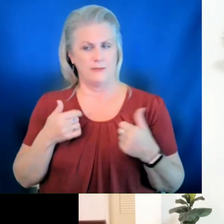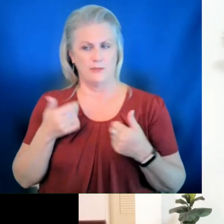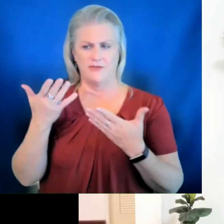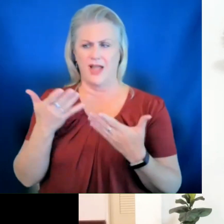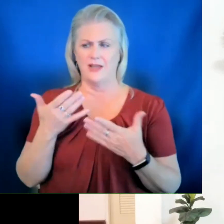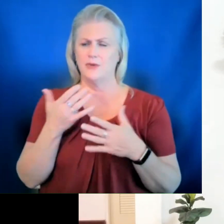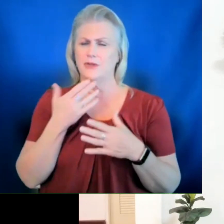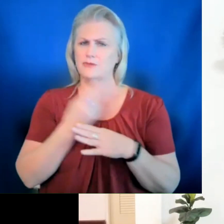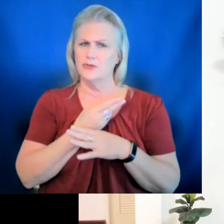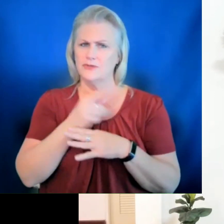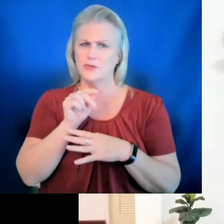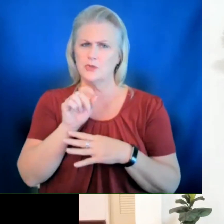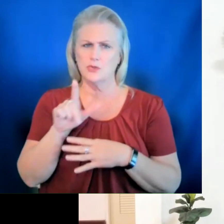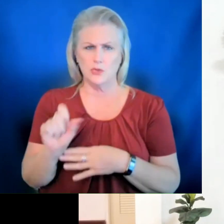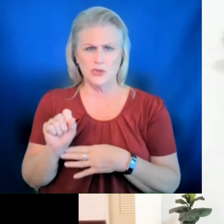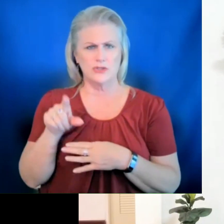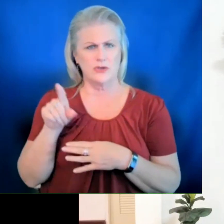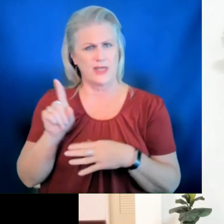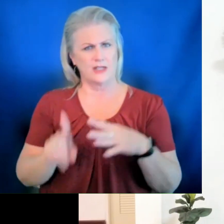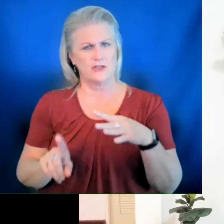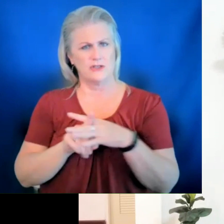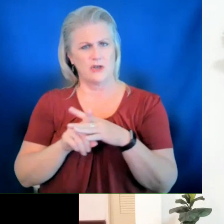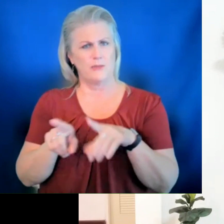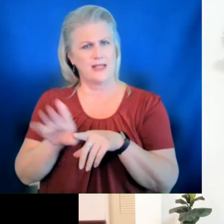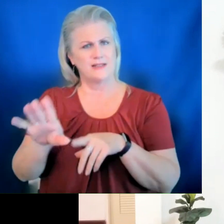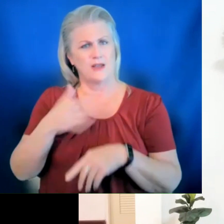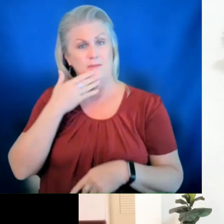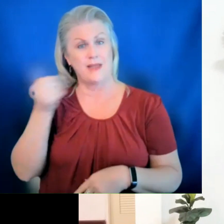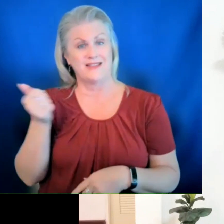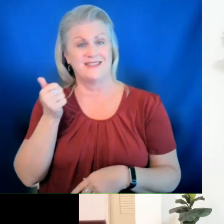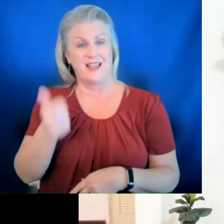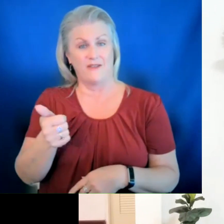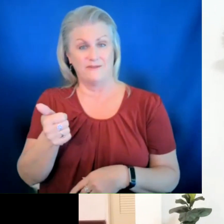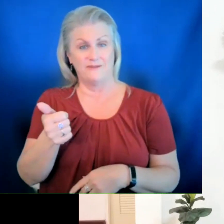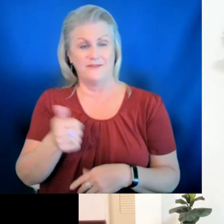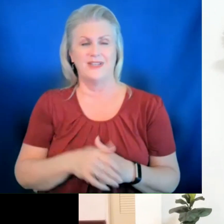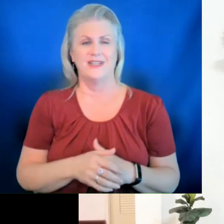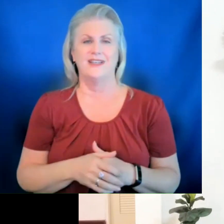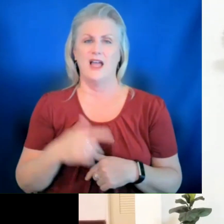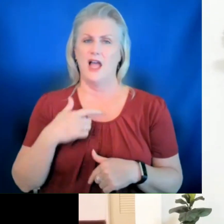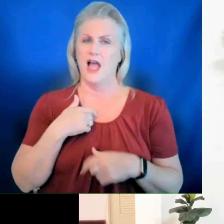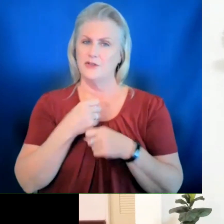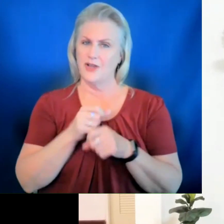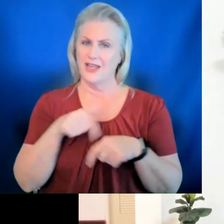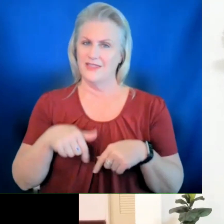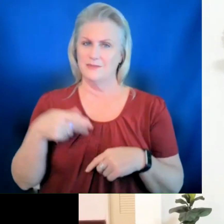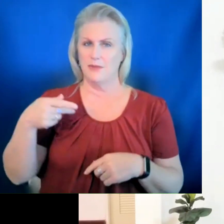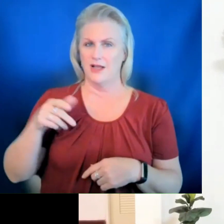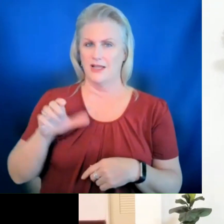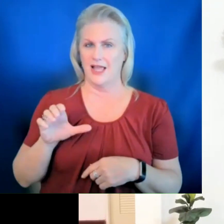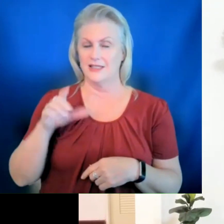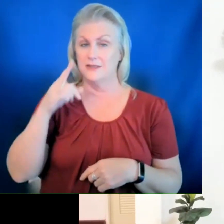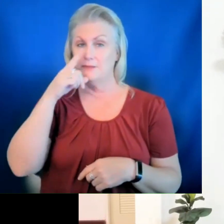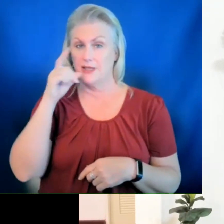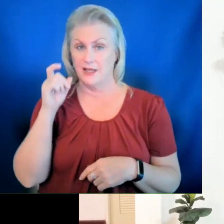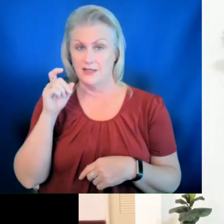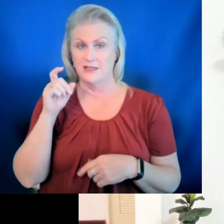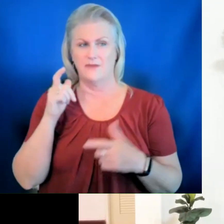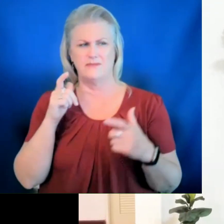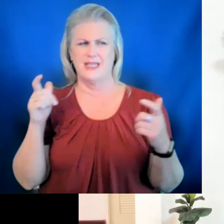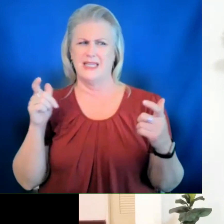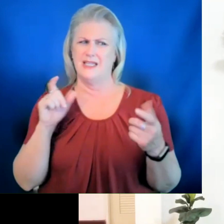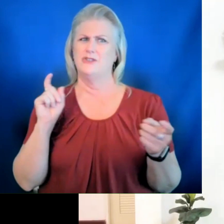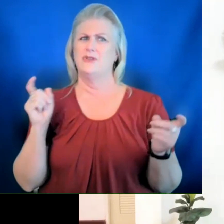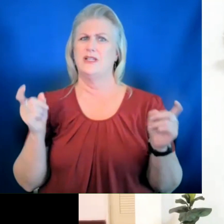to provide them with practical tools so they can show up as their best self. I have created this podcast because